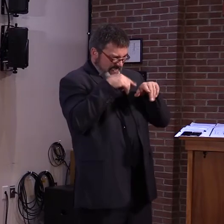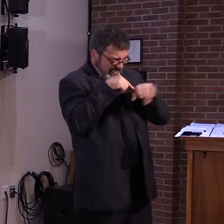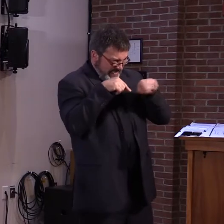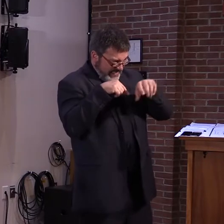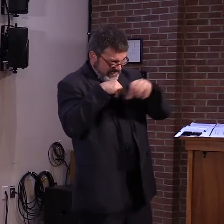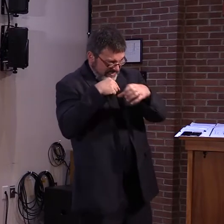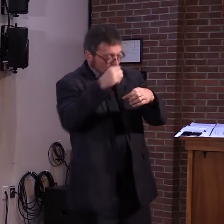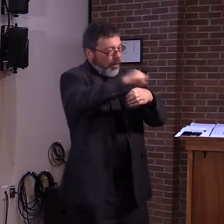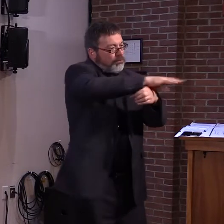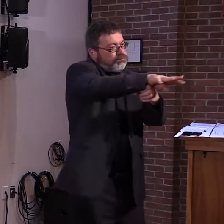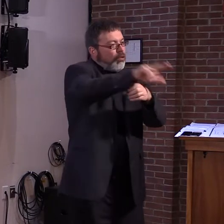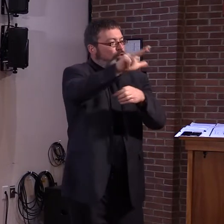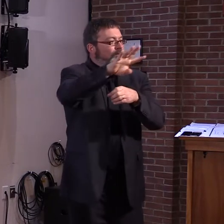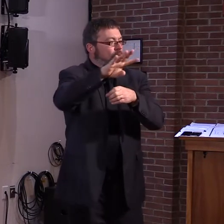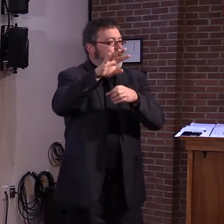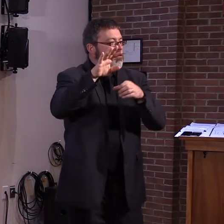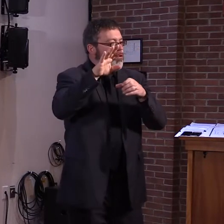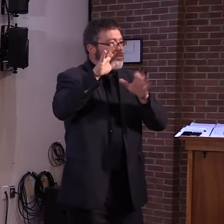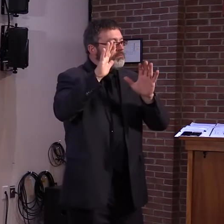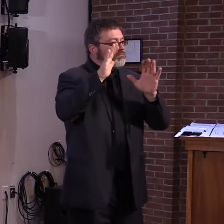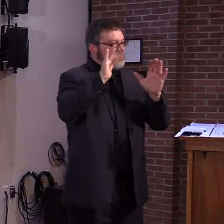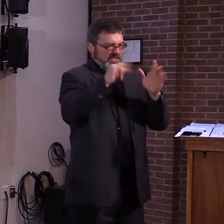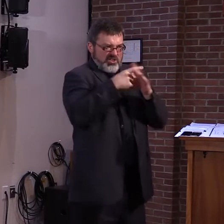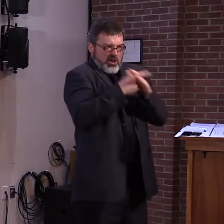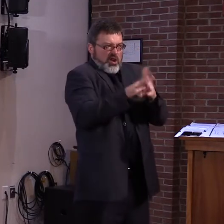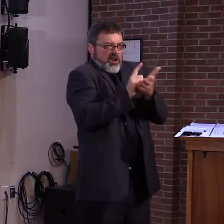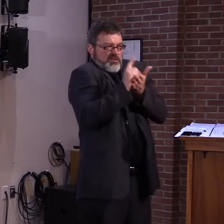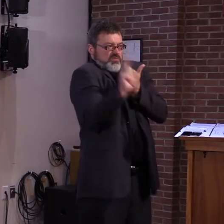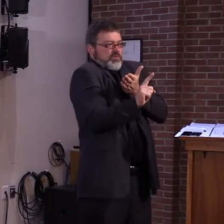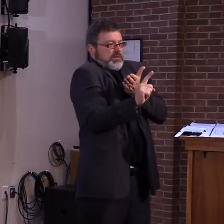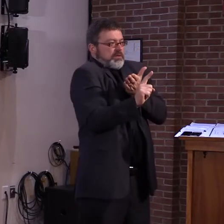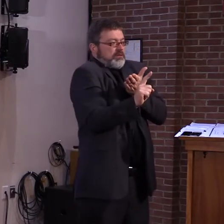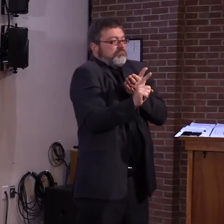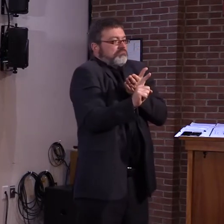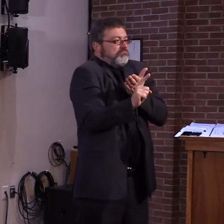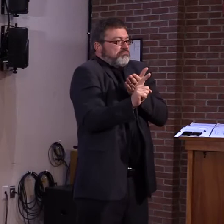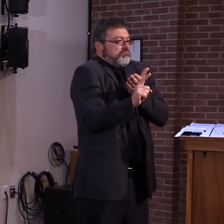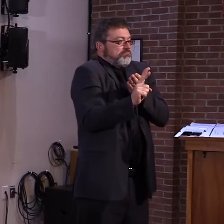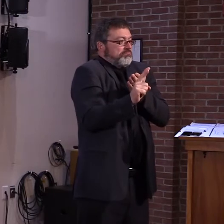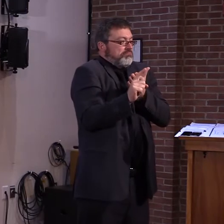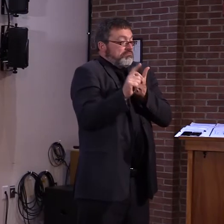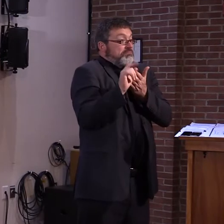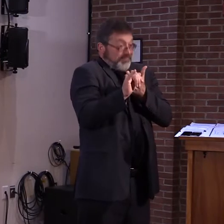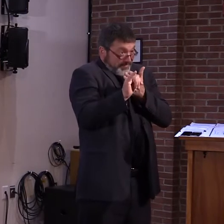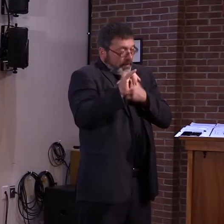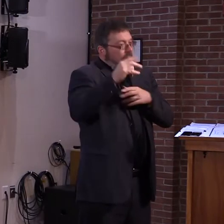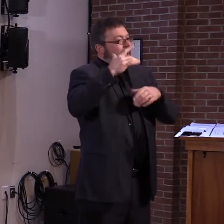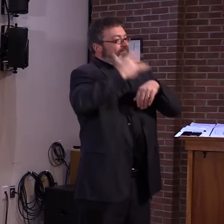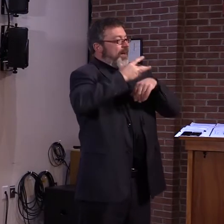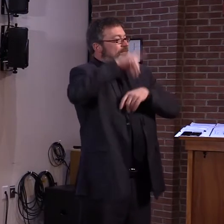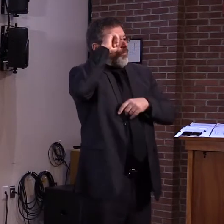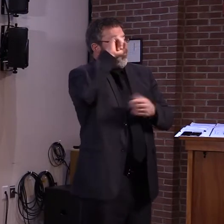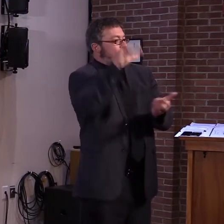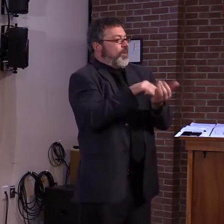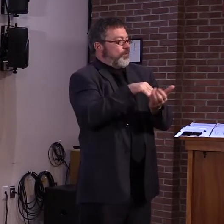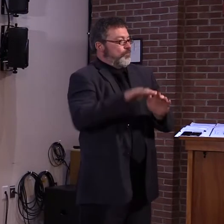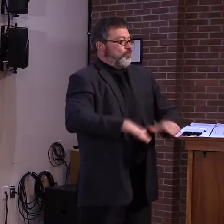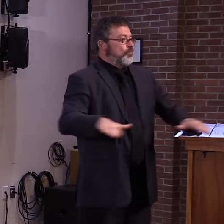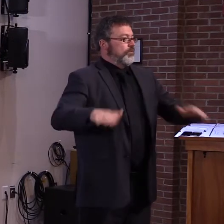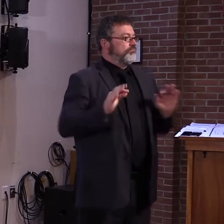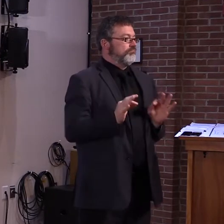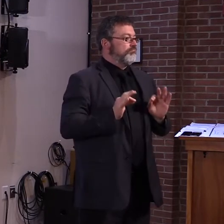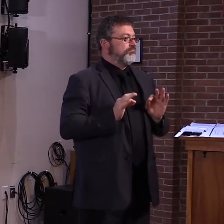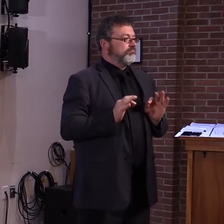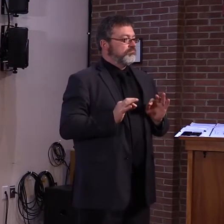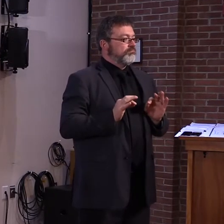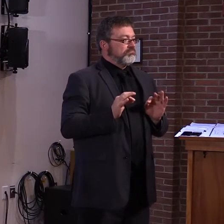1,317 children the first week of school. This number will increase as additional locations come online. We